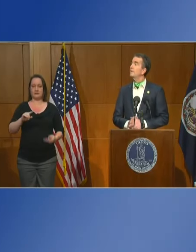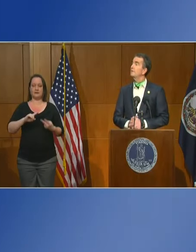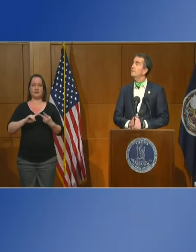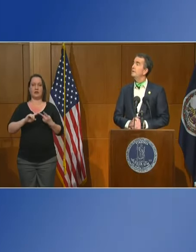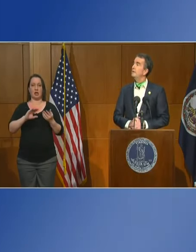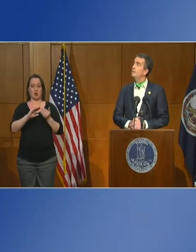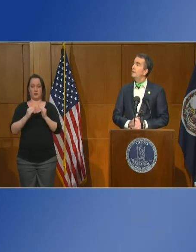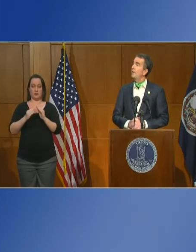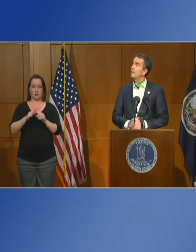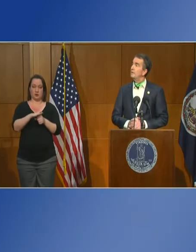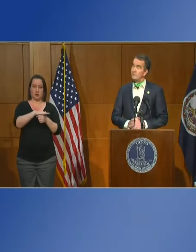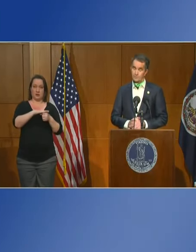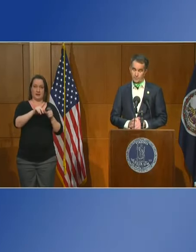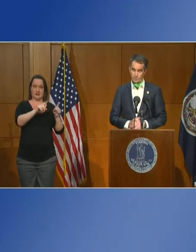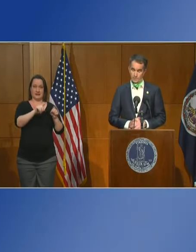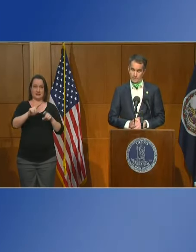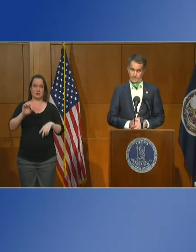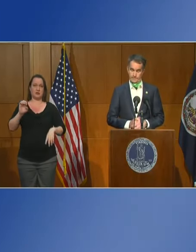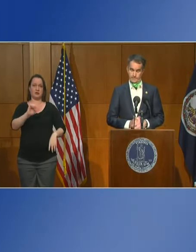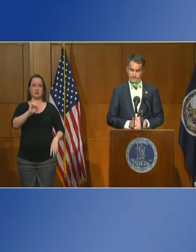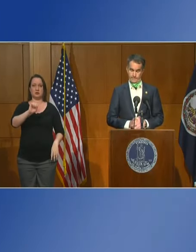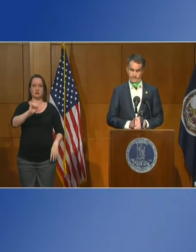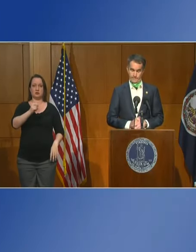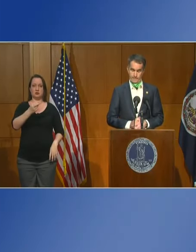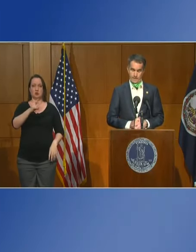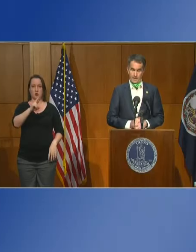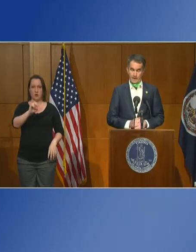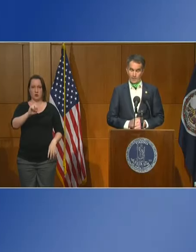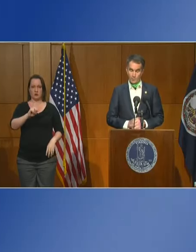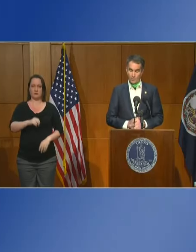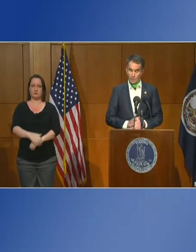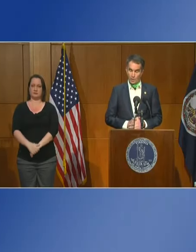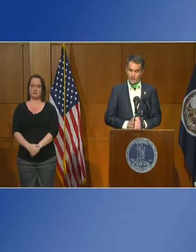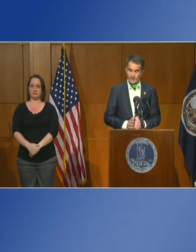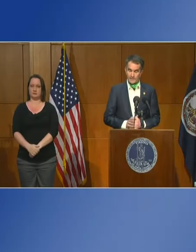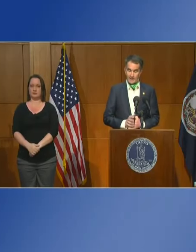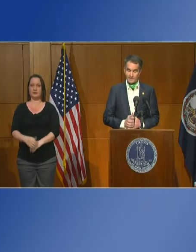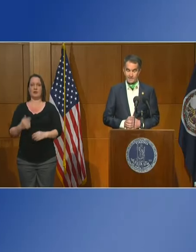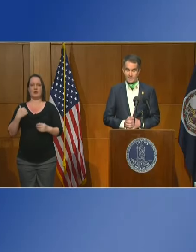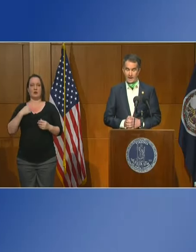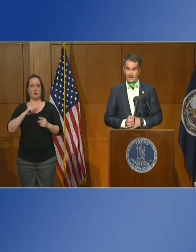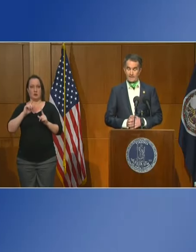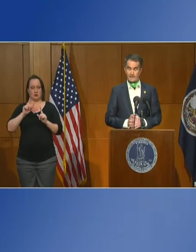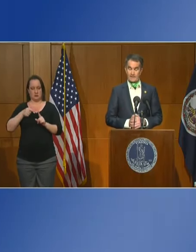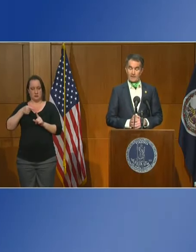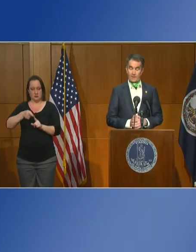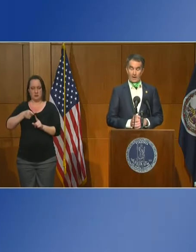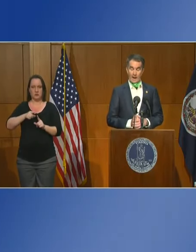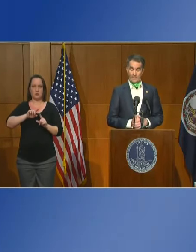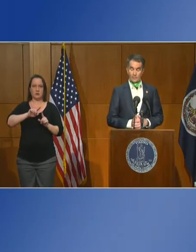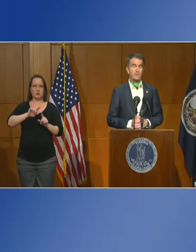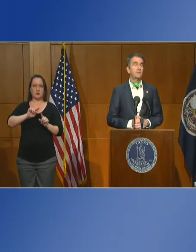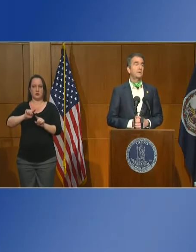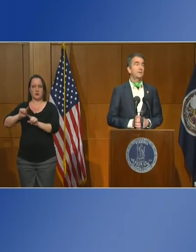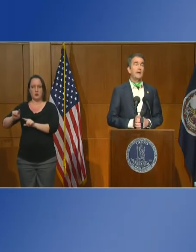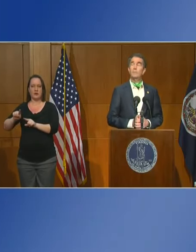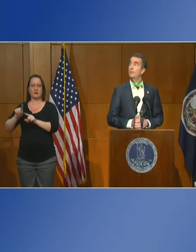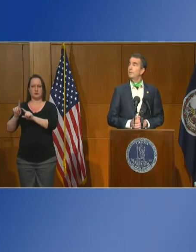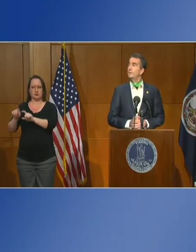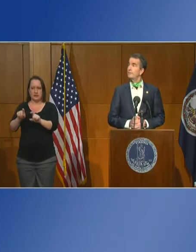community testing on the Eastern Shore. And we are targeting testing at our